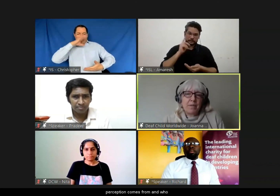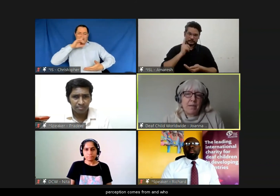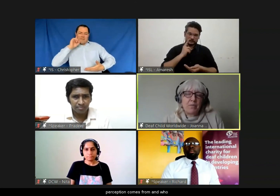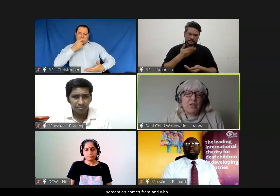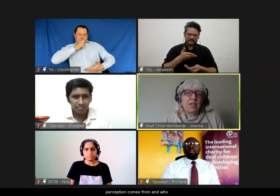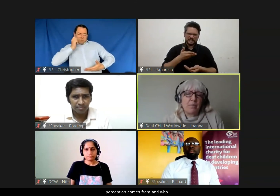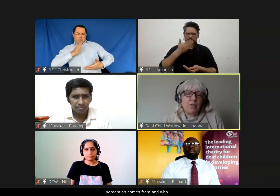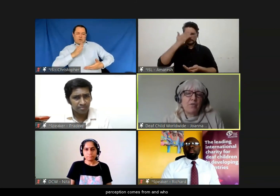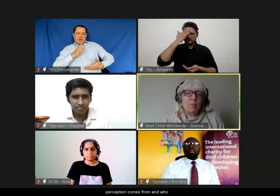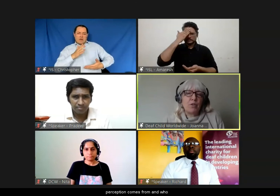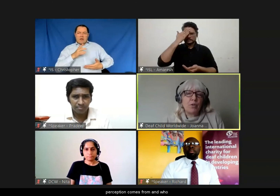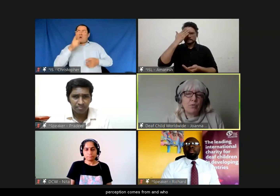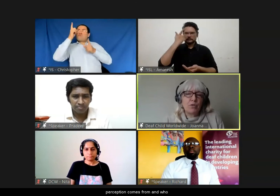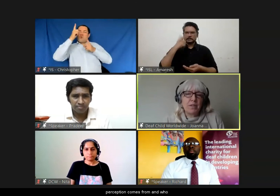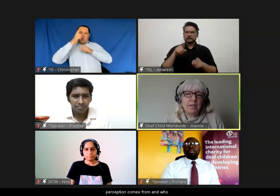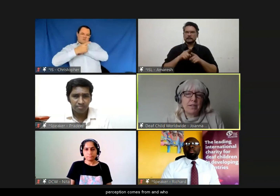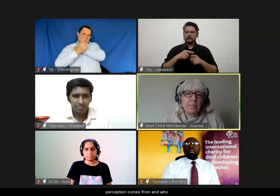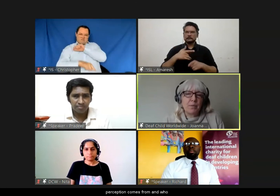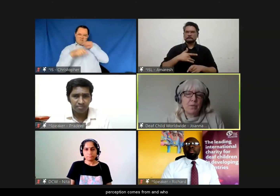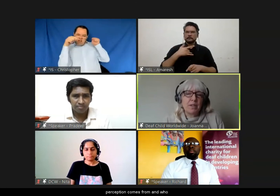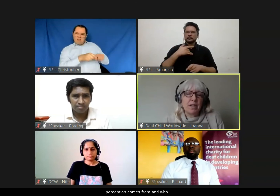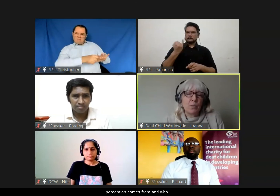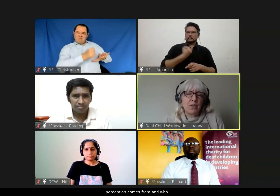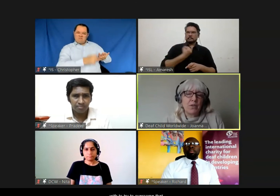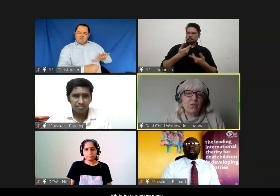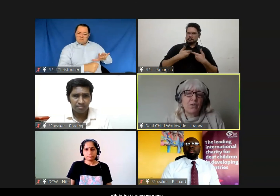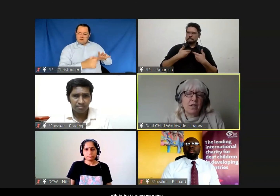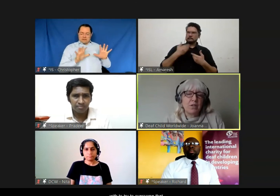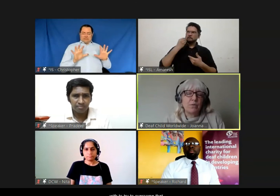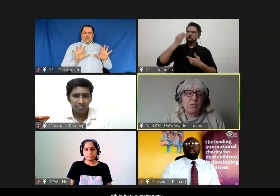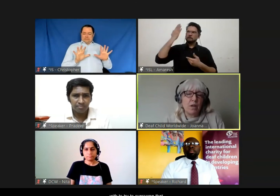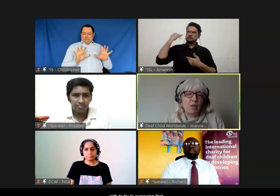where that perception comes from, and who do we need to be working with to